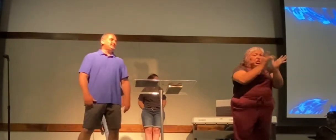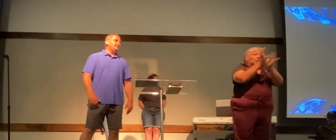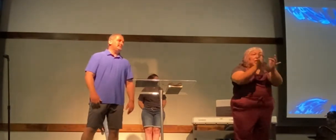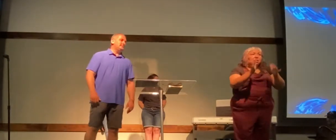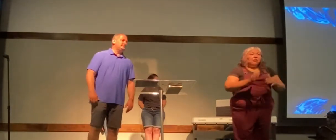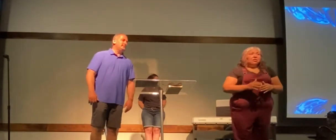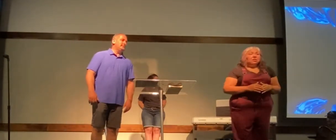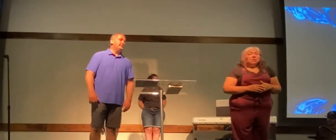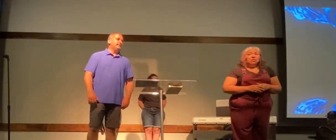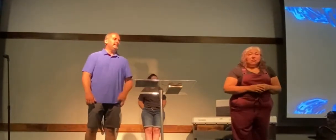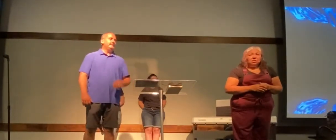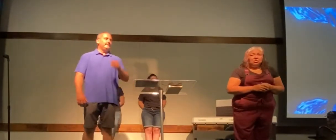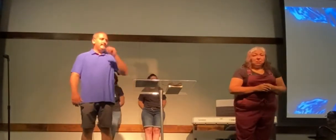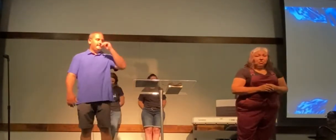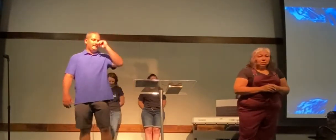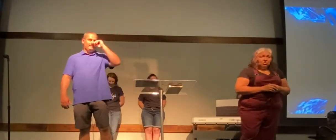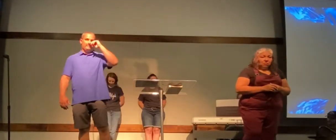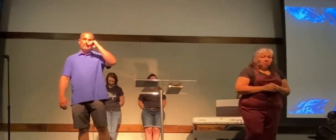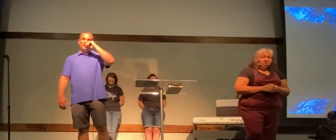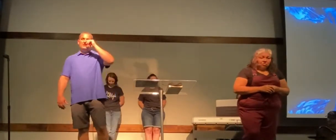Jesus!